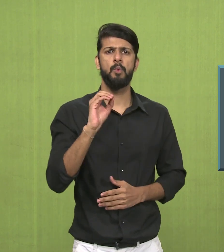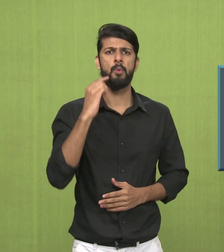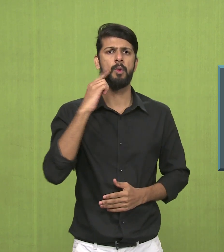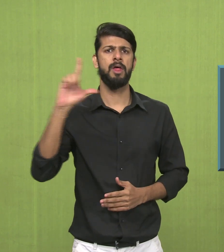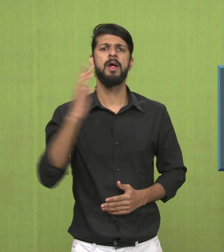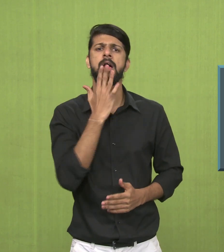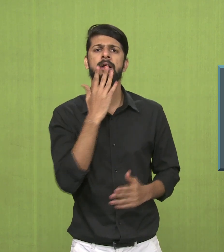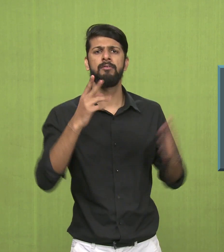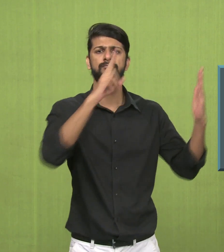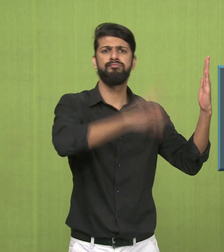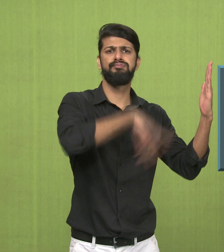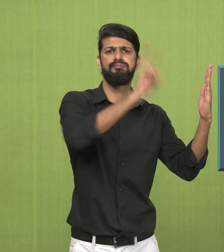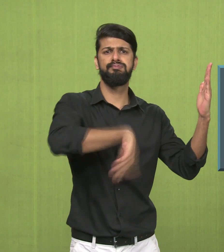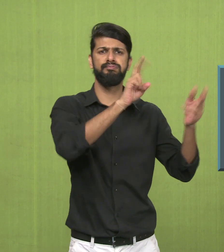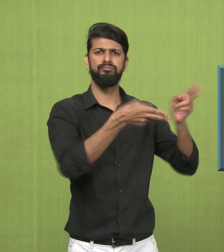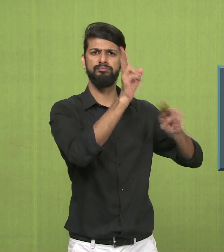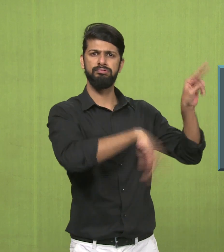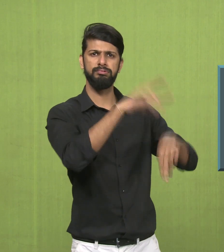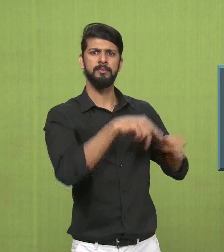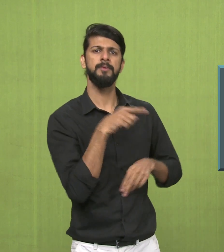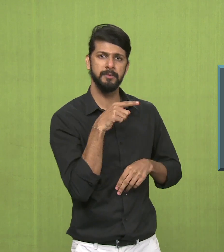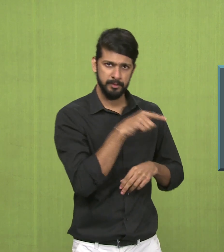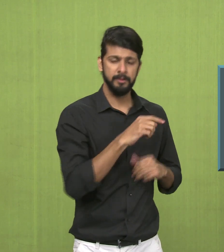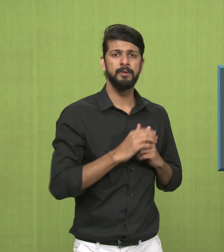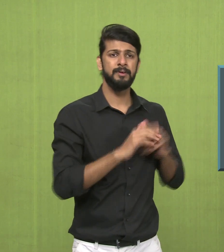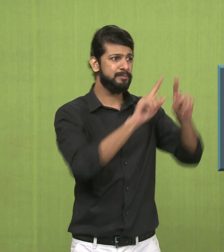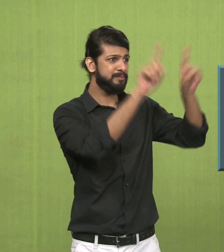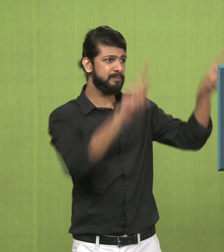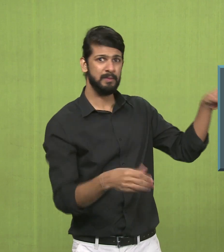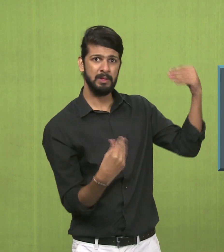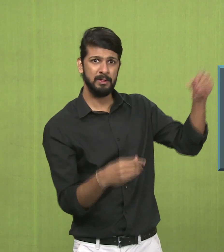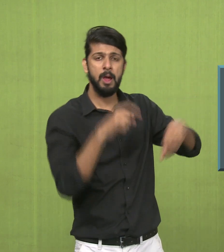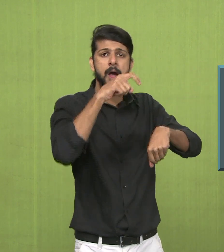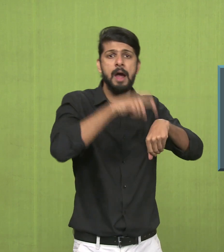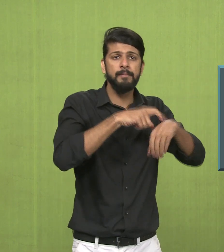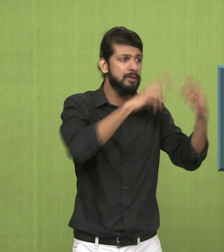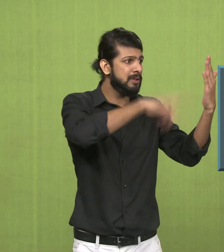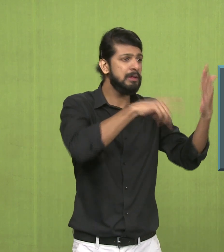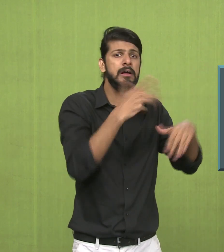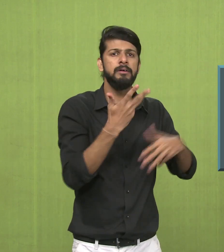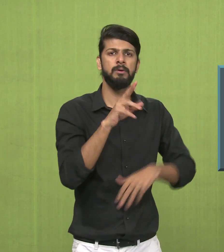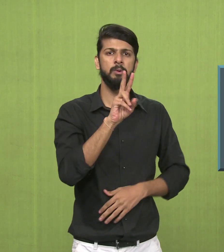The medium used are oil colors. The period